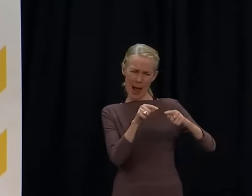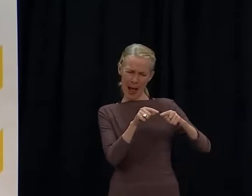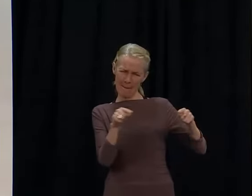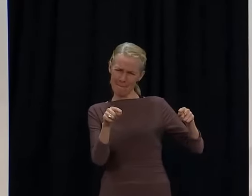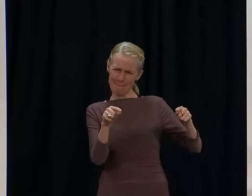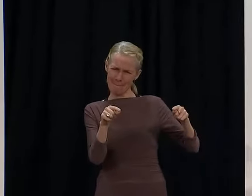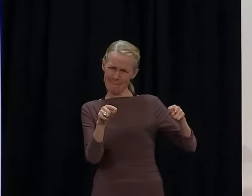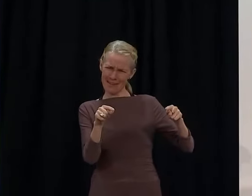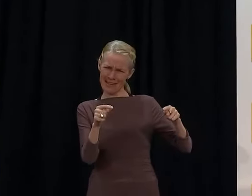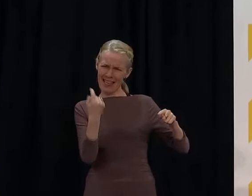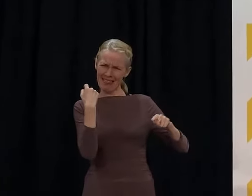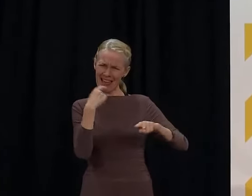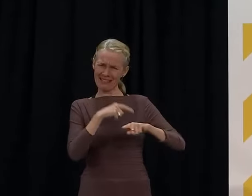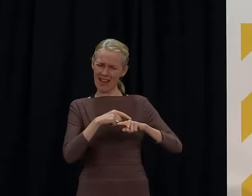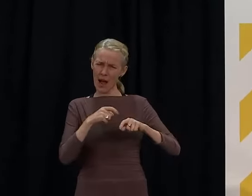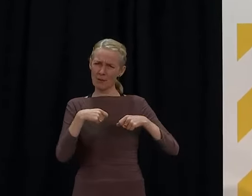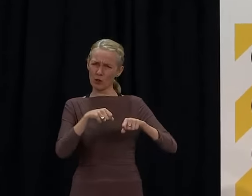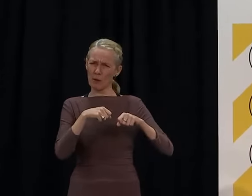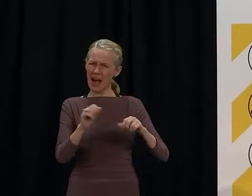shift? And is the Ministry of Health